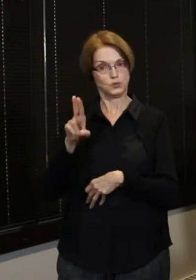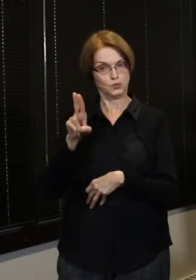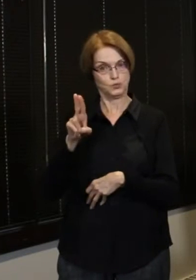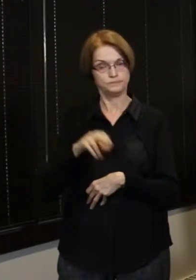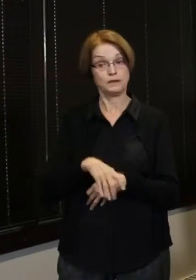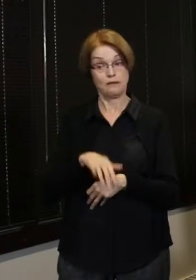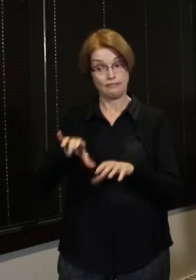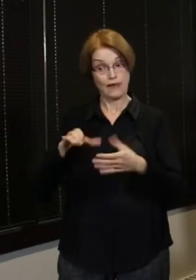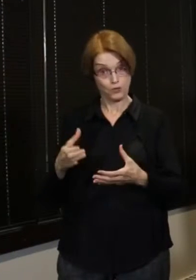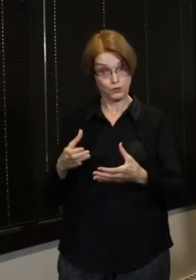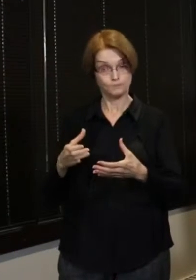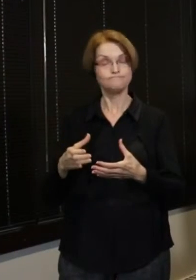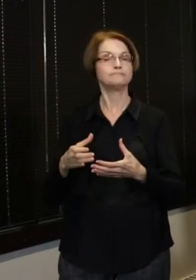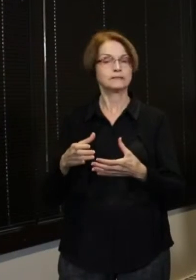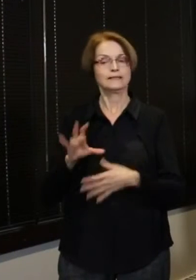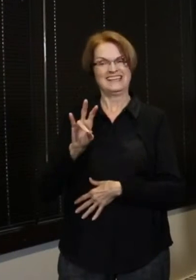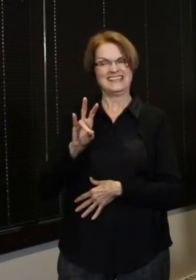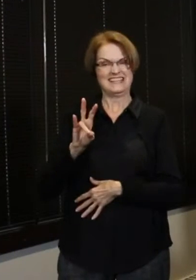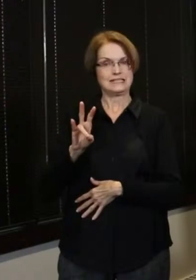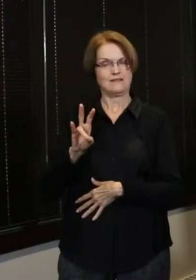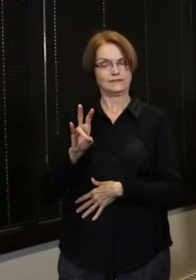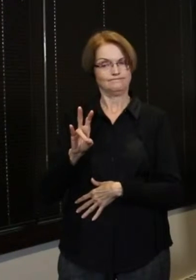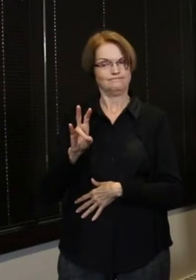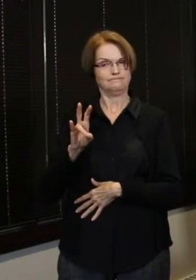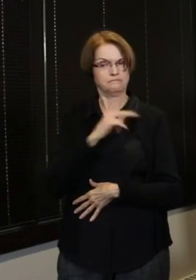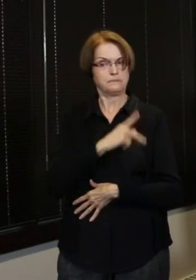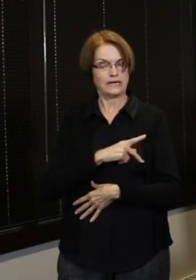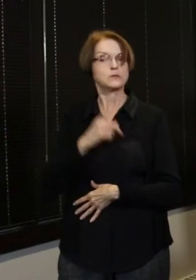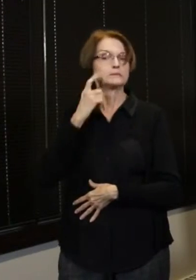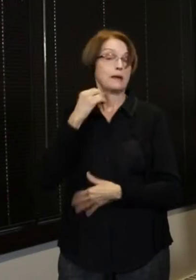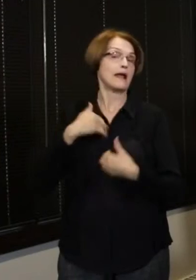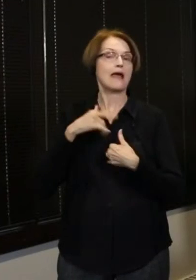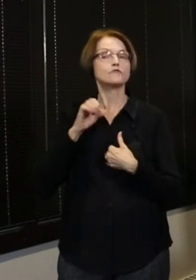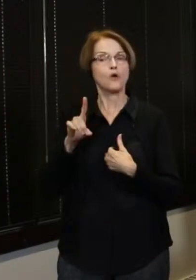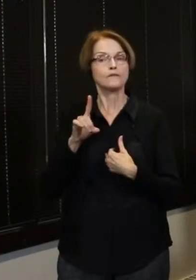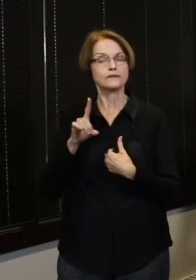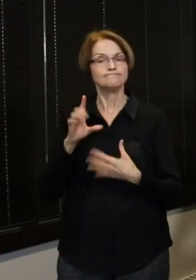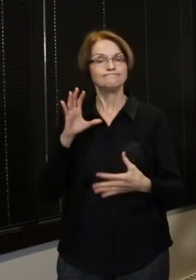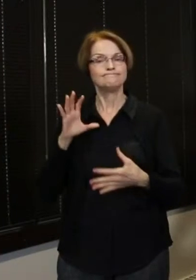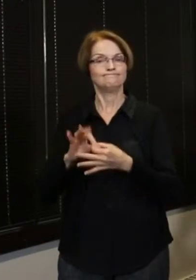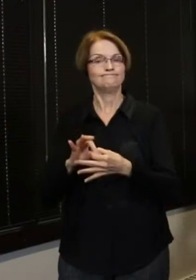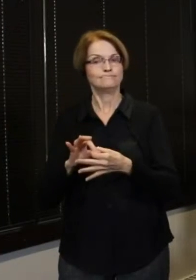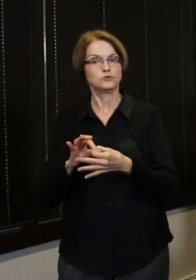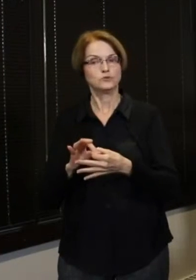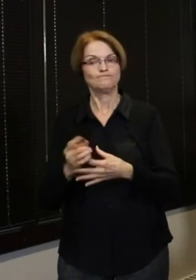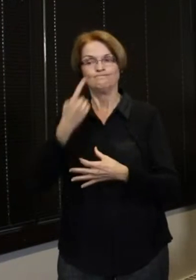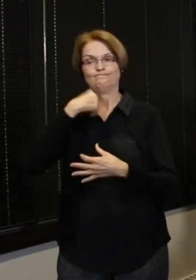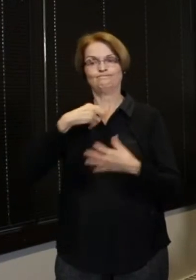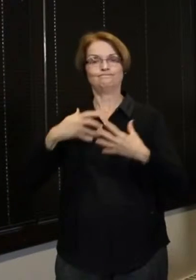care units, and we have 7 suspected COVID patients on ventilators today.